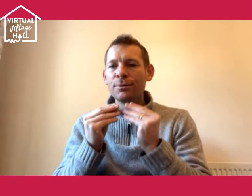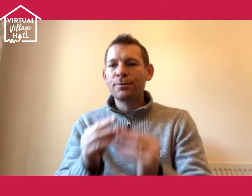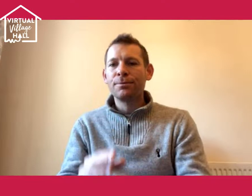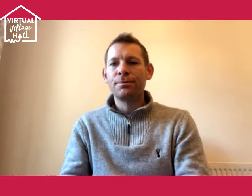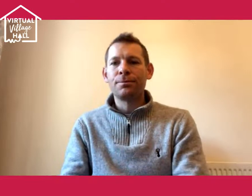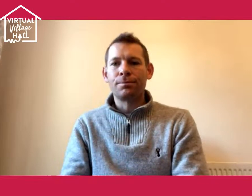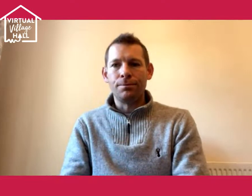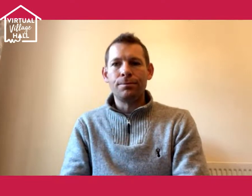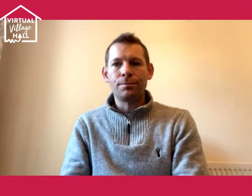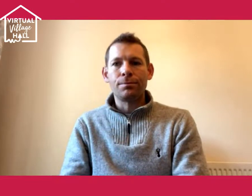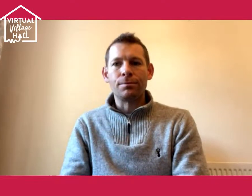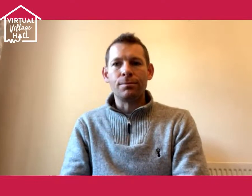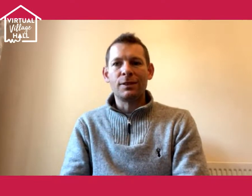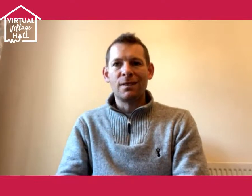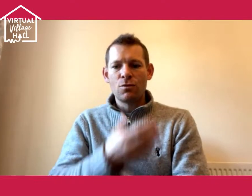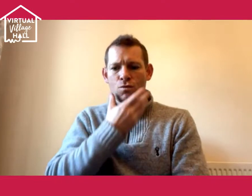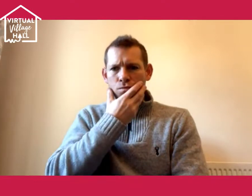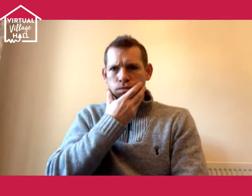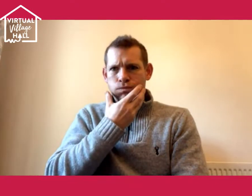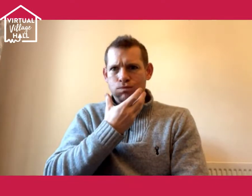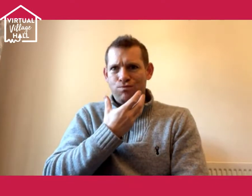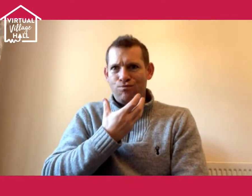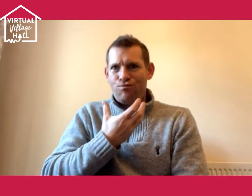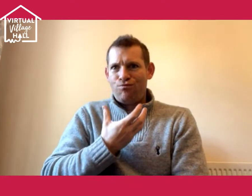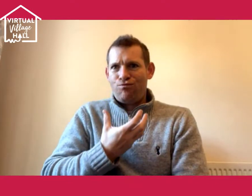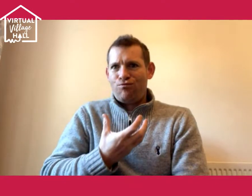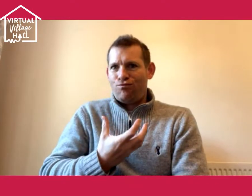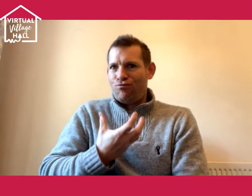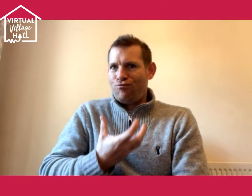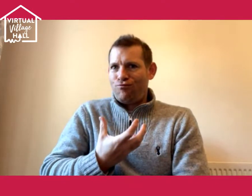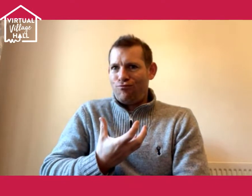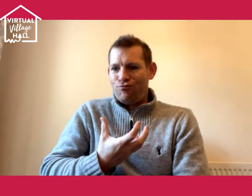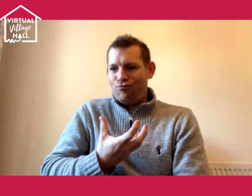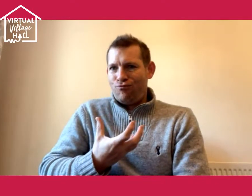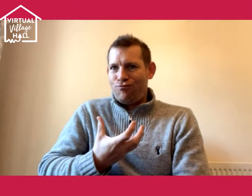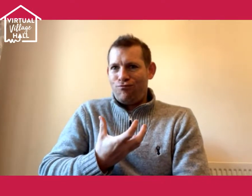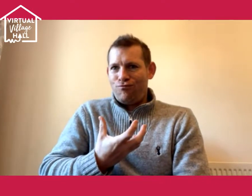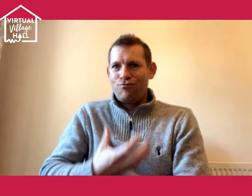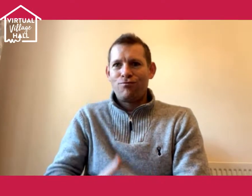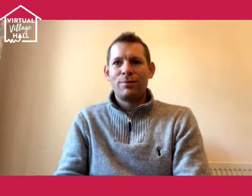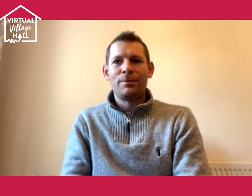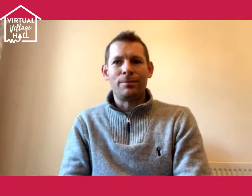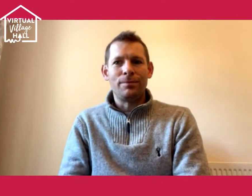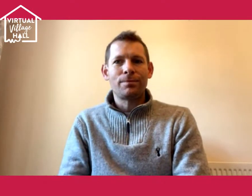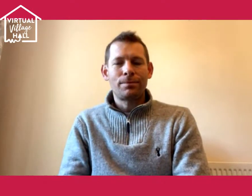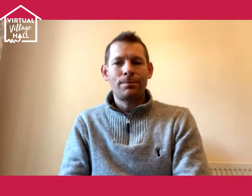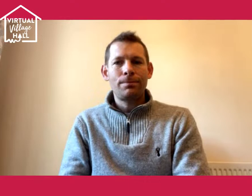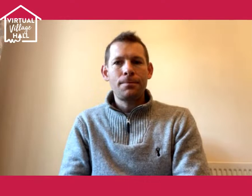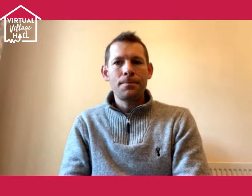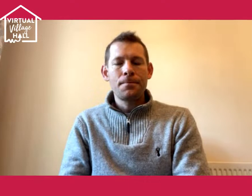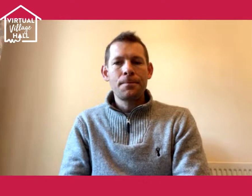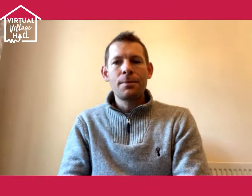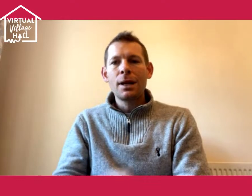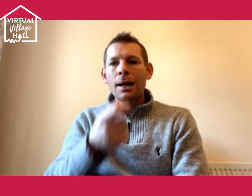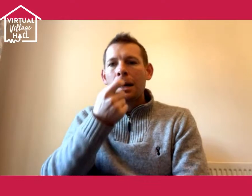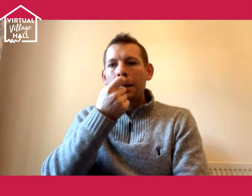short beard, it's more likely to be signed like that. If it's a big, long, bushy beard, you're going to sign it like that.